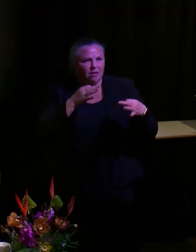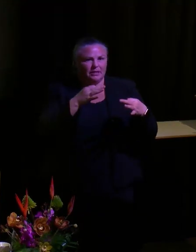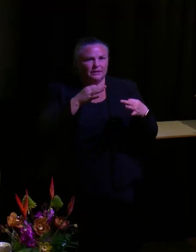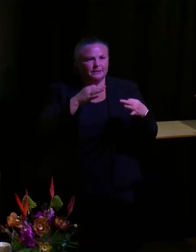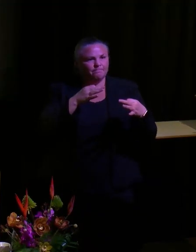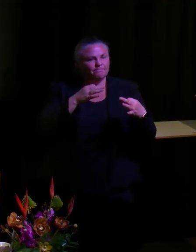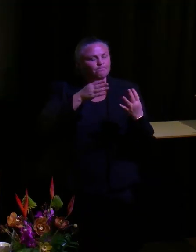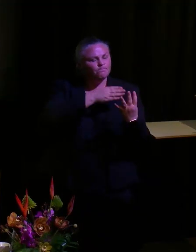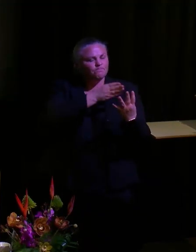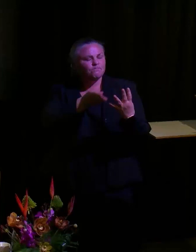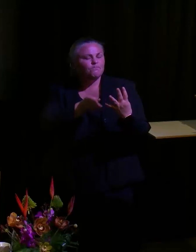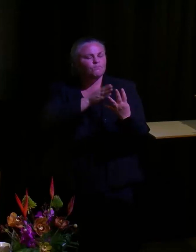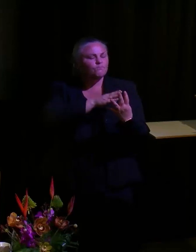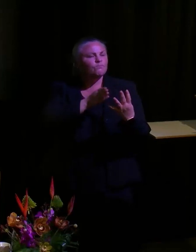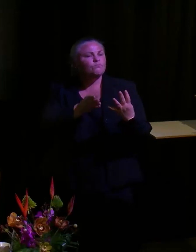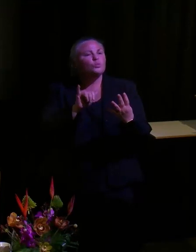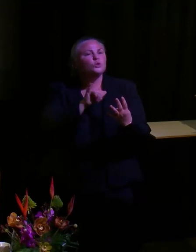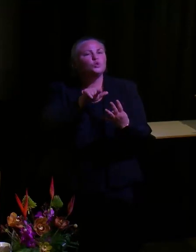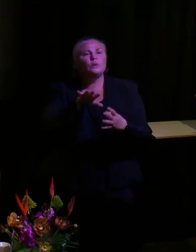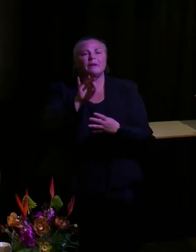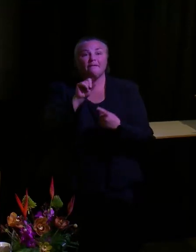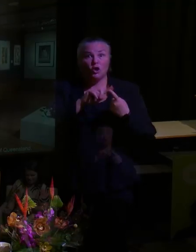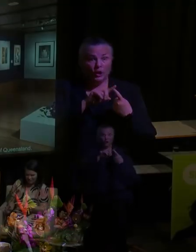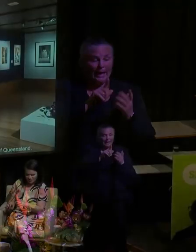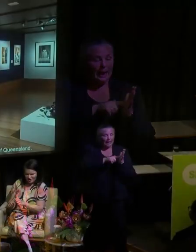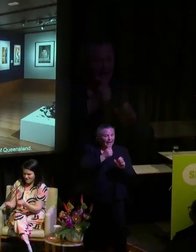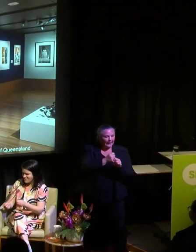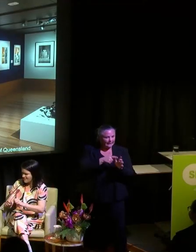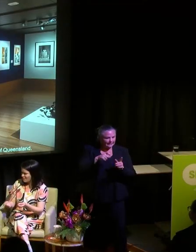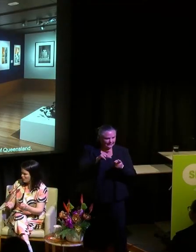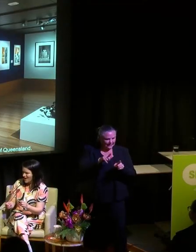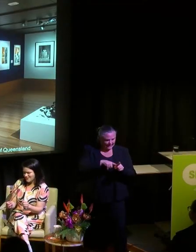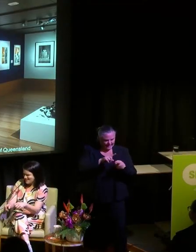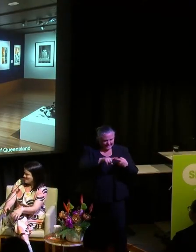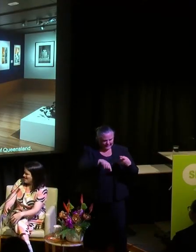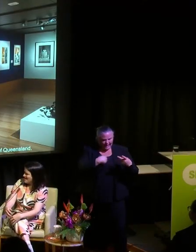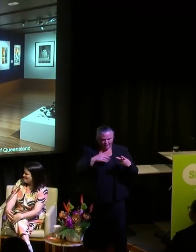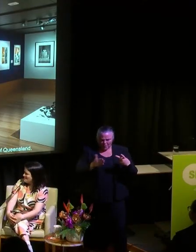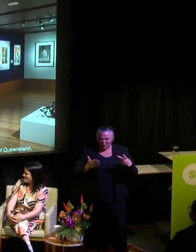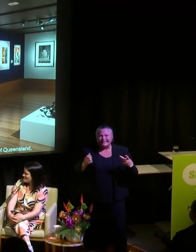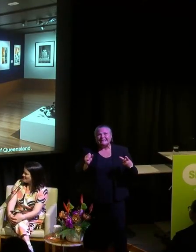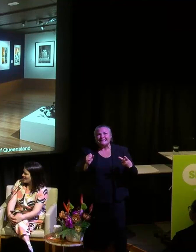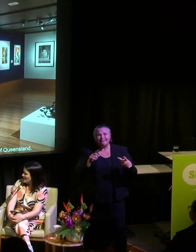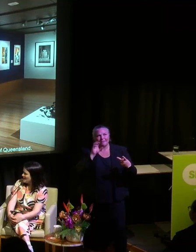to approach. There was personal, there was legacy, there was I wish I had my book handy.